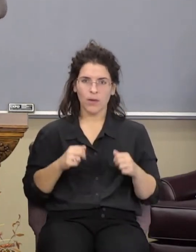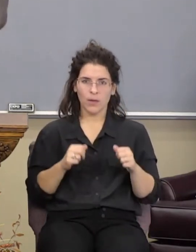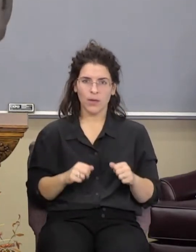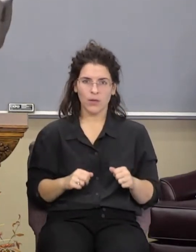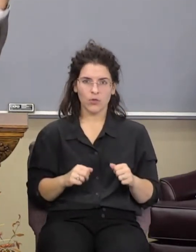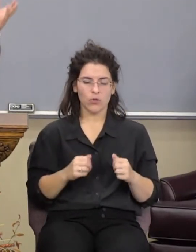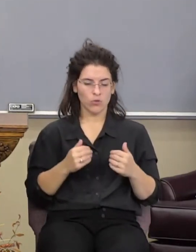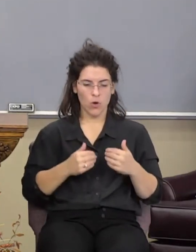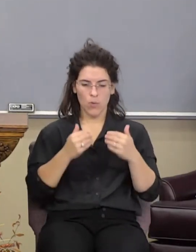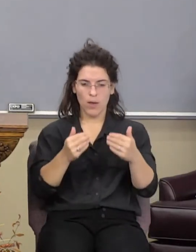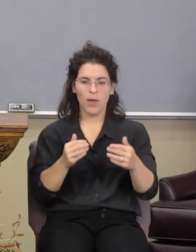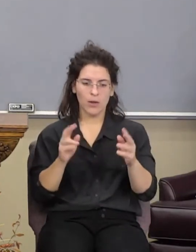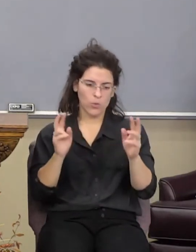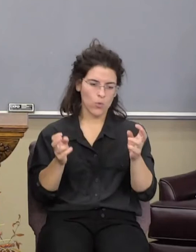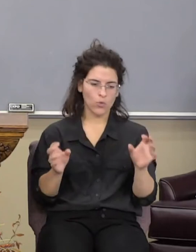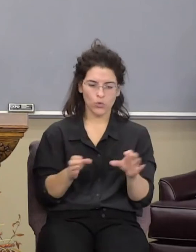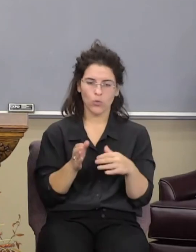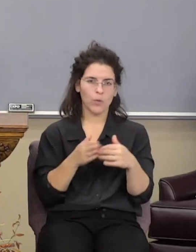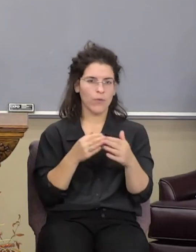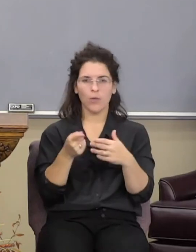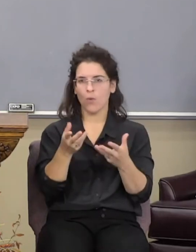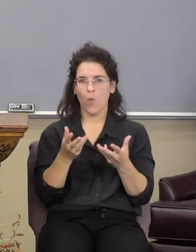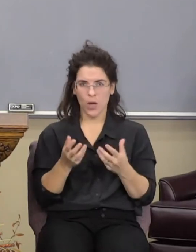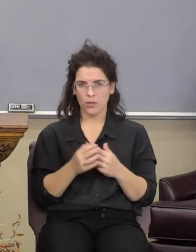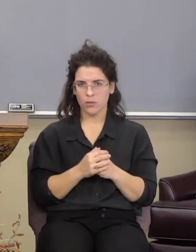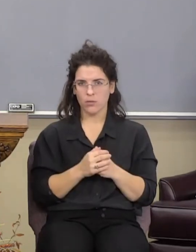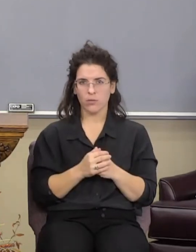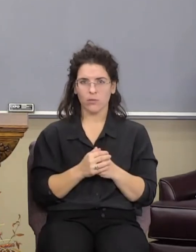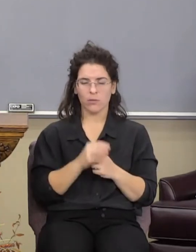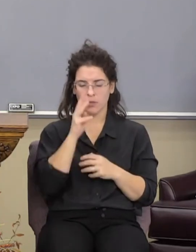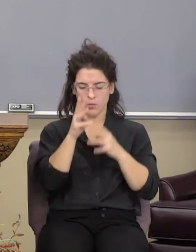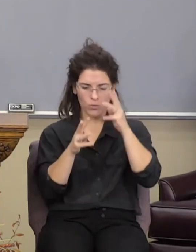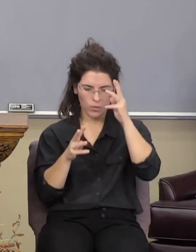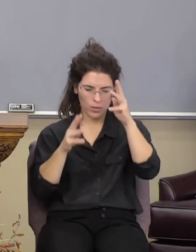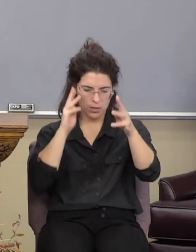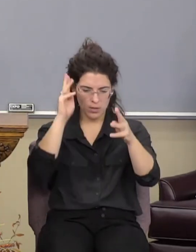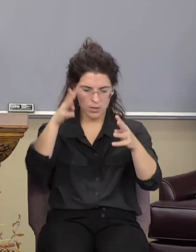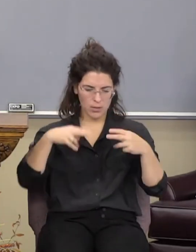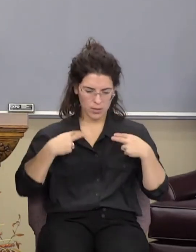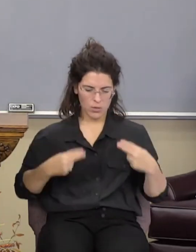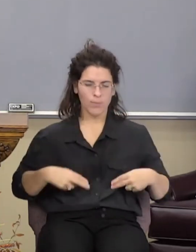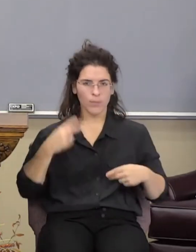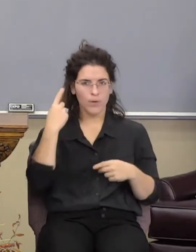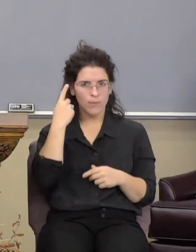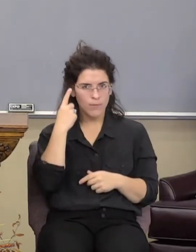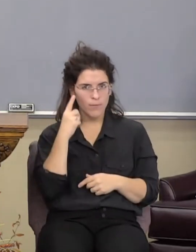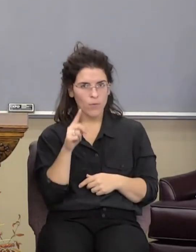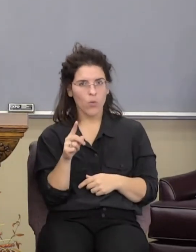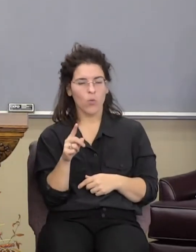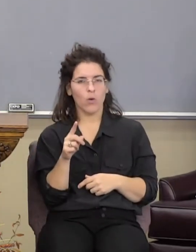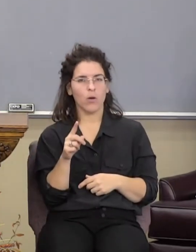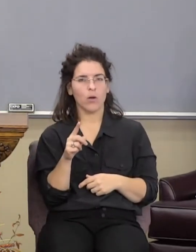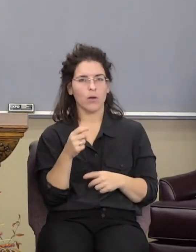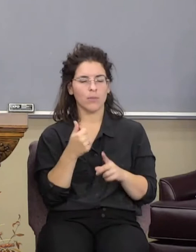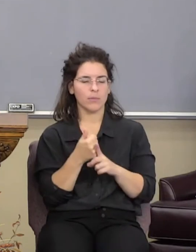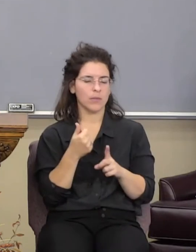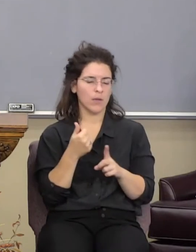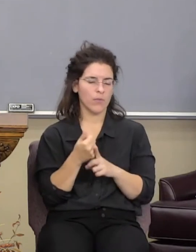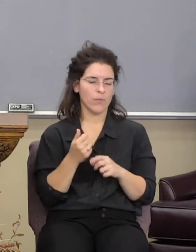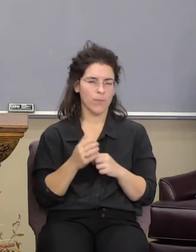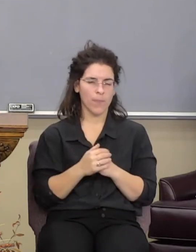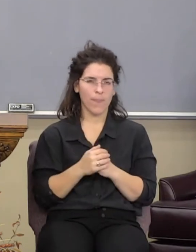just go ahead and, quote, do whatever they want. He created humanity for